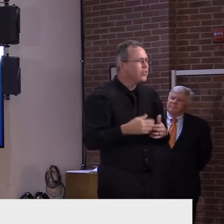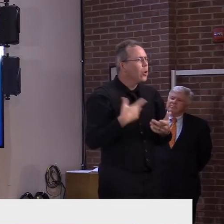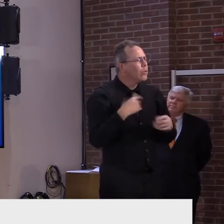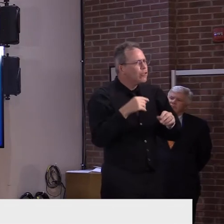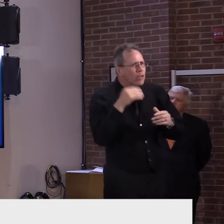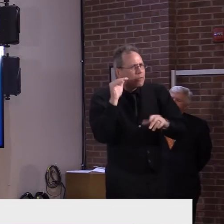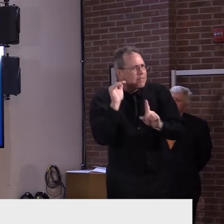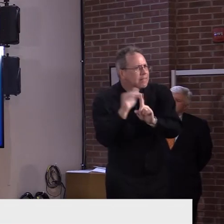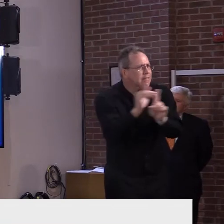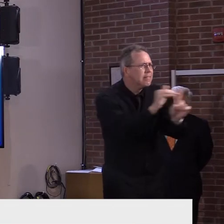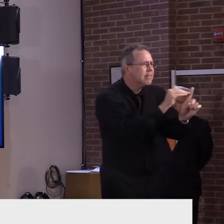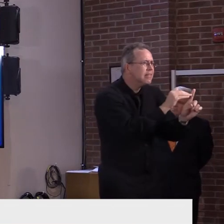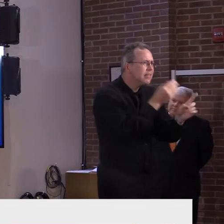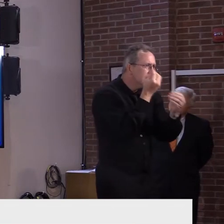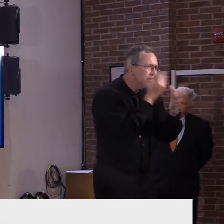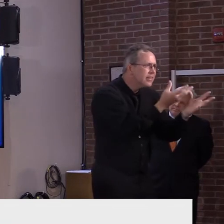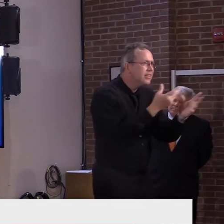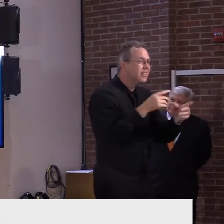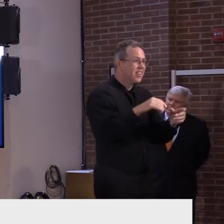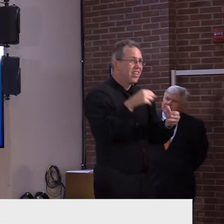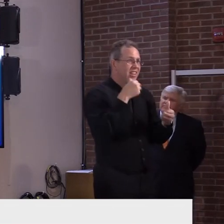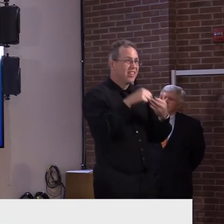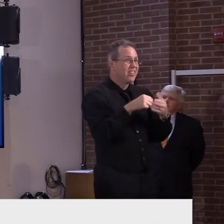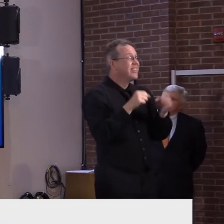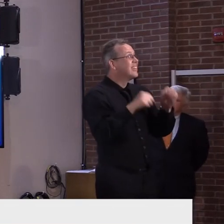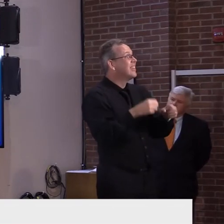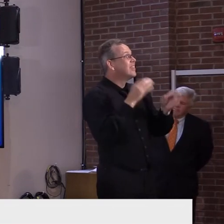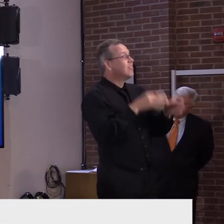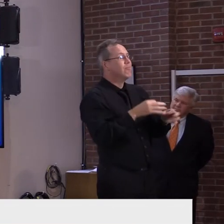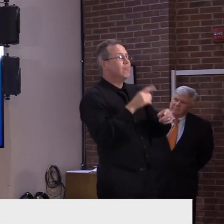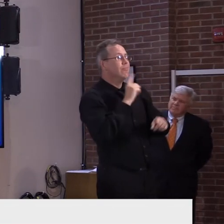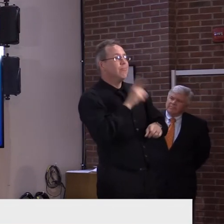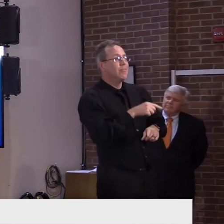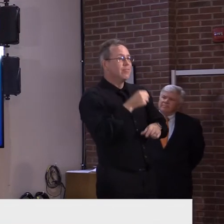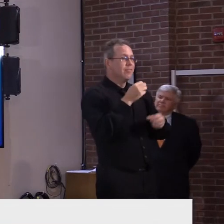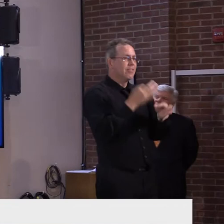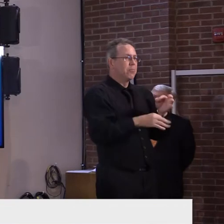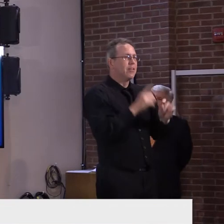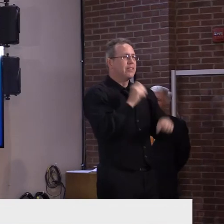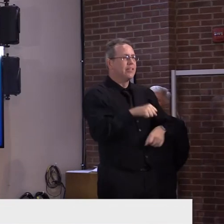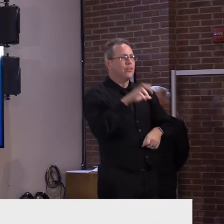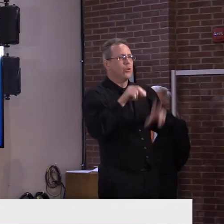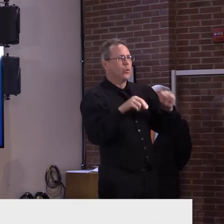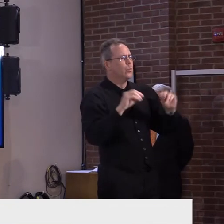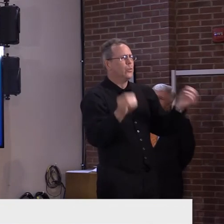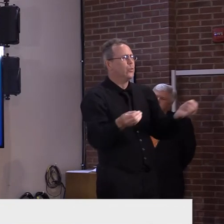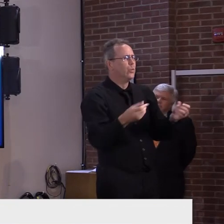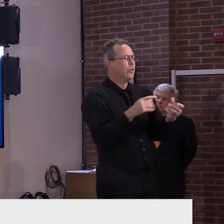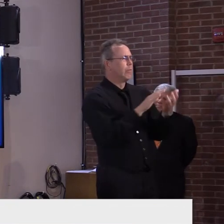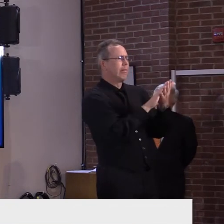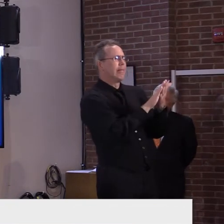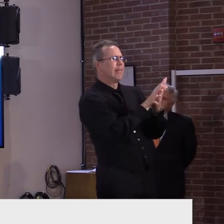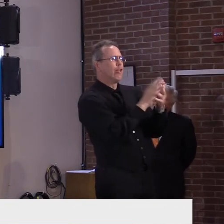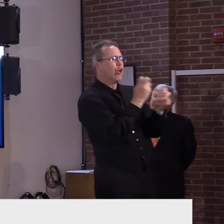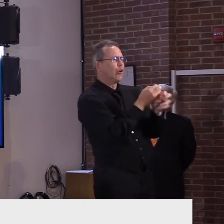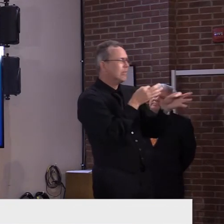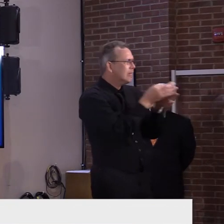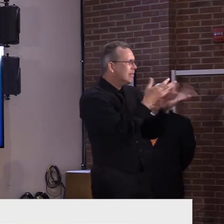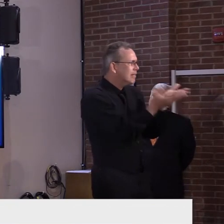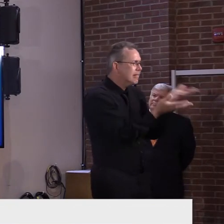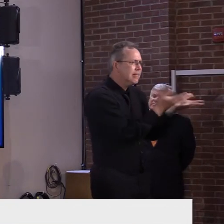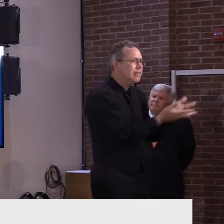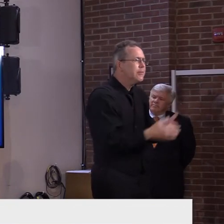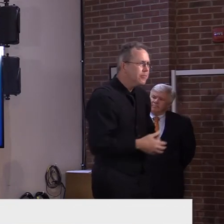yes, no's and simple decisions that need to be made. And we really thought that just to enlighten them on